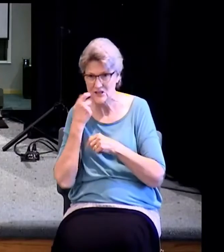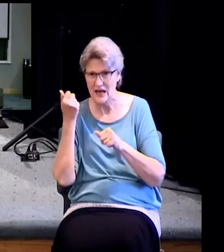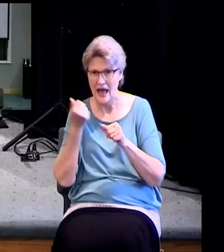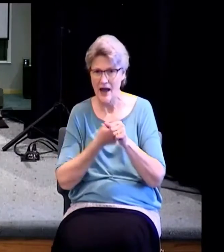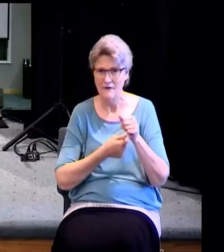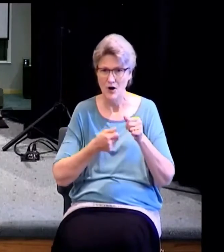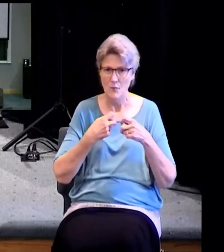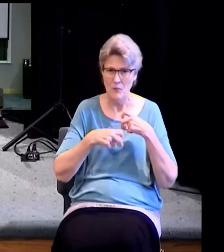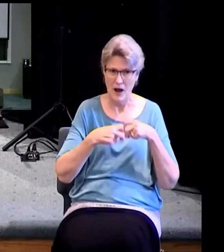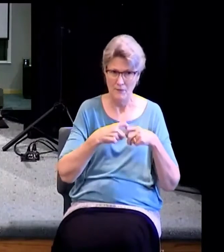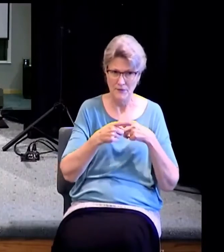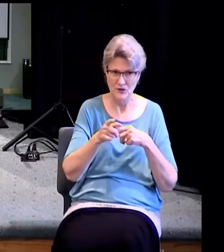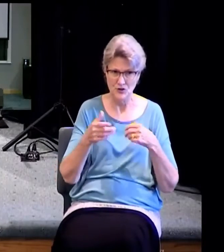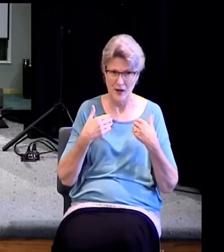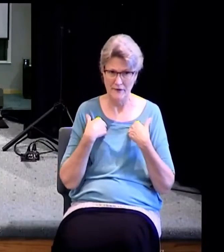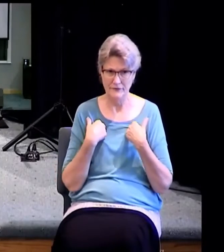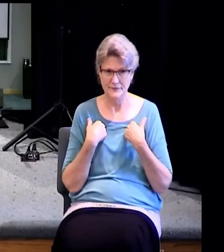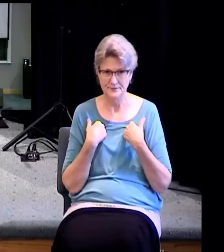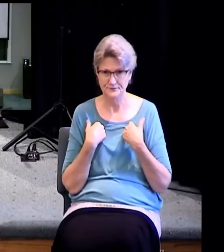over every problem that you have.